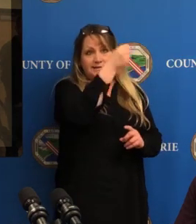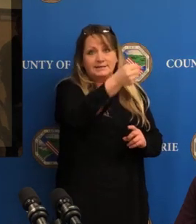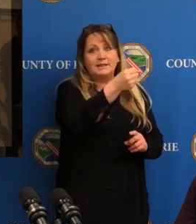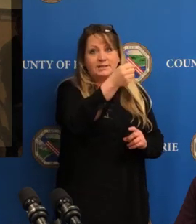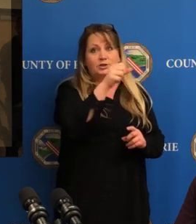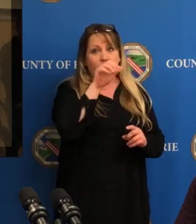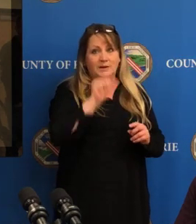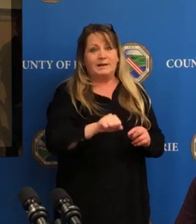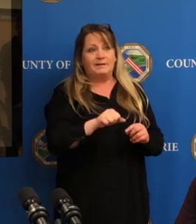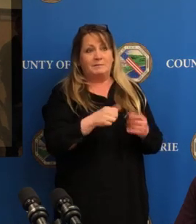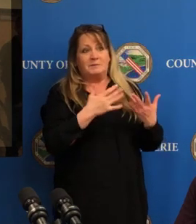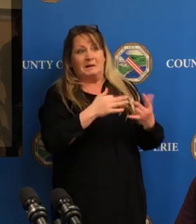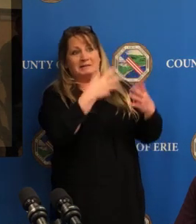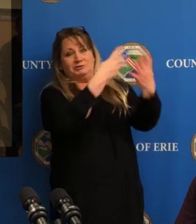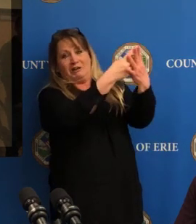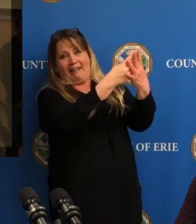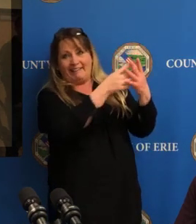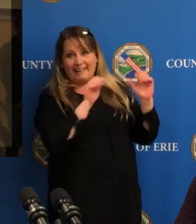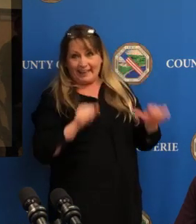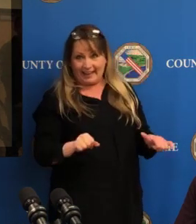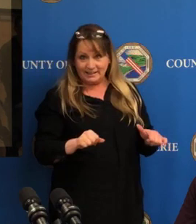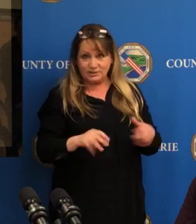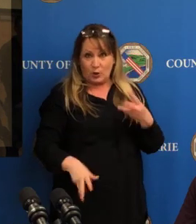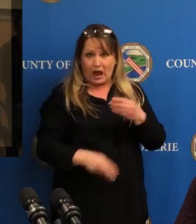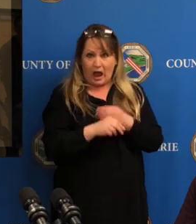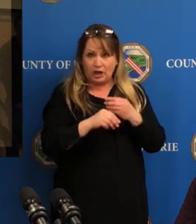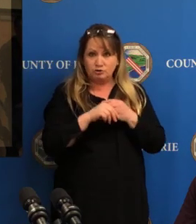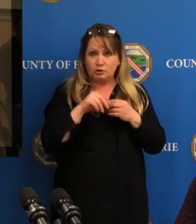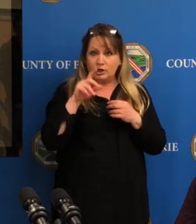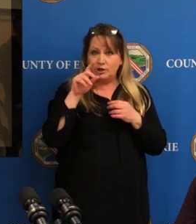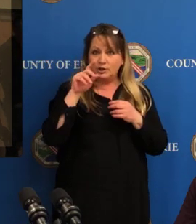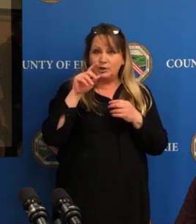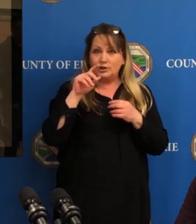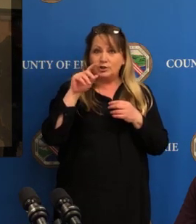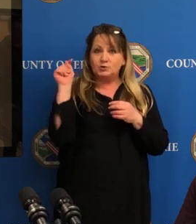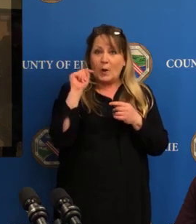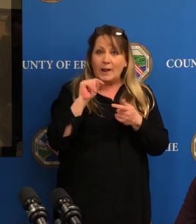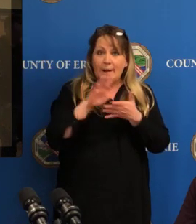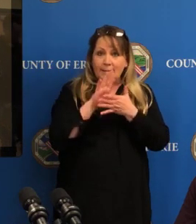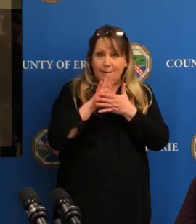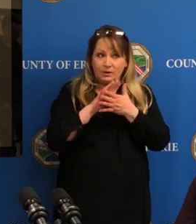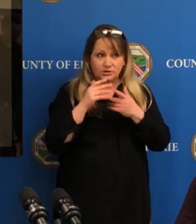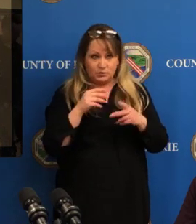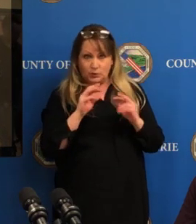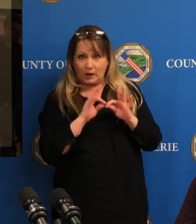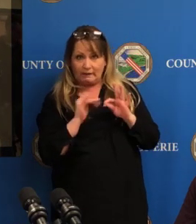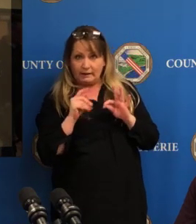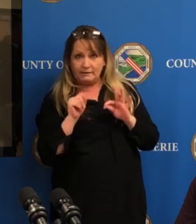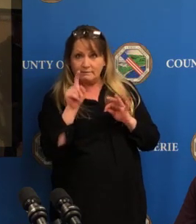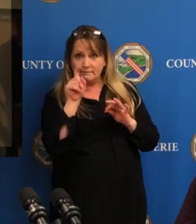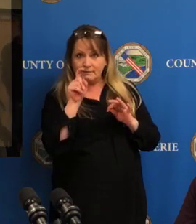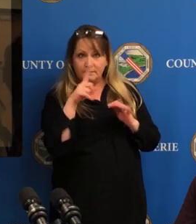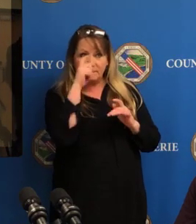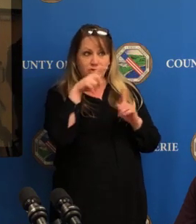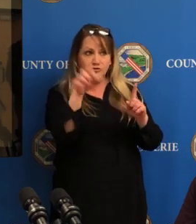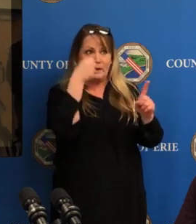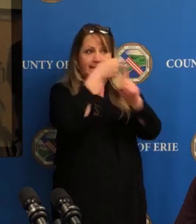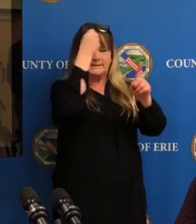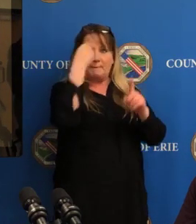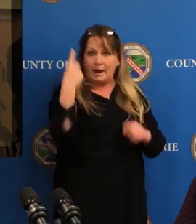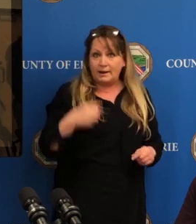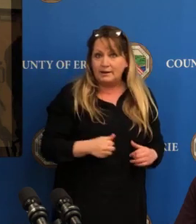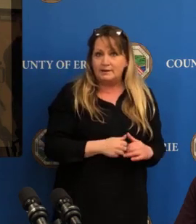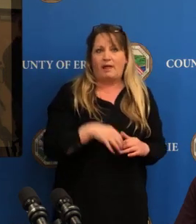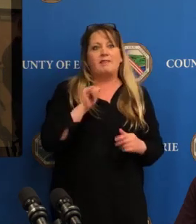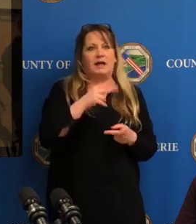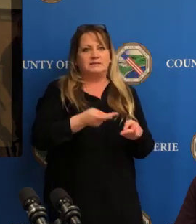thrown in our holding center. So is that extra roll of toilet paper worth it to find yourself sitting in the holding center because you assaulted someone? Those are the